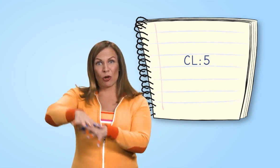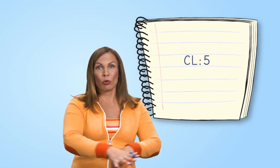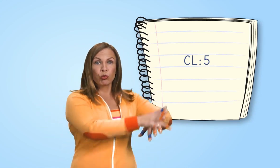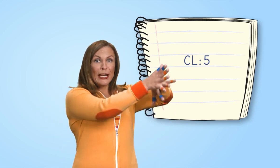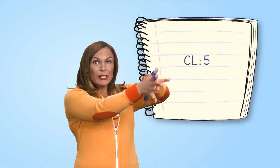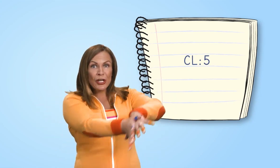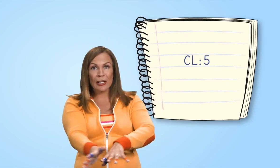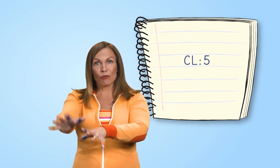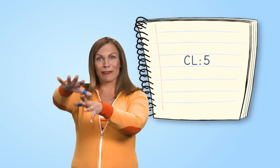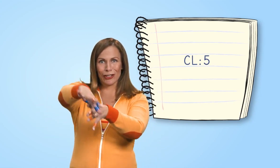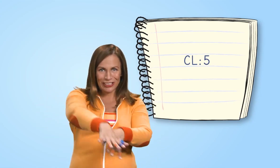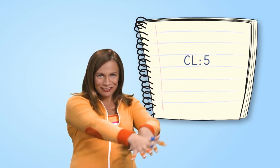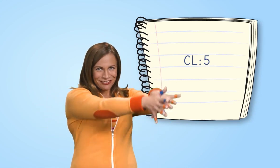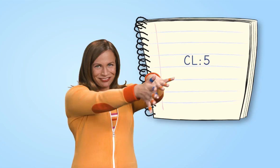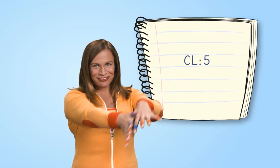a raging river.